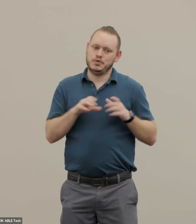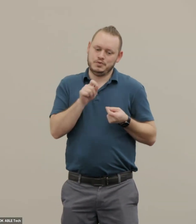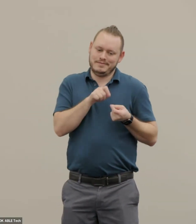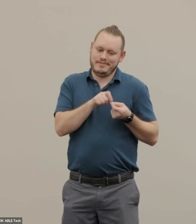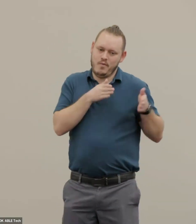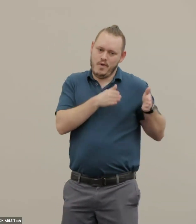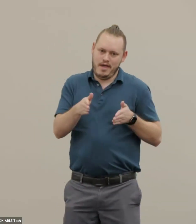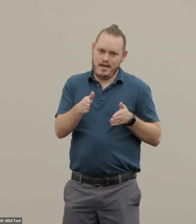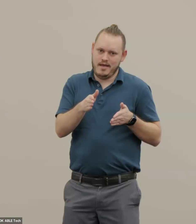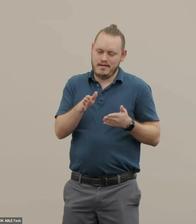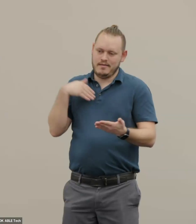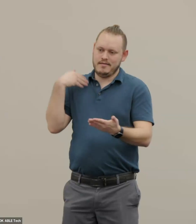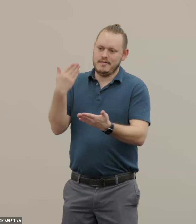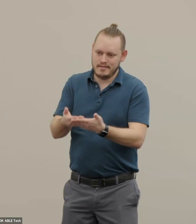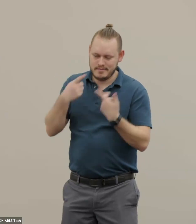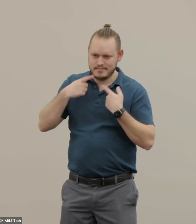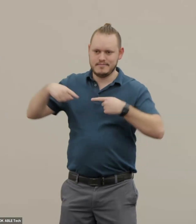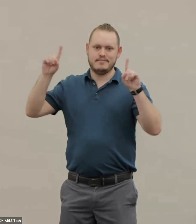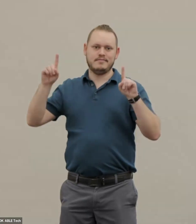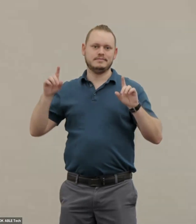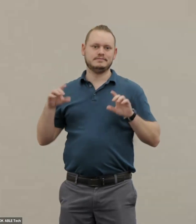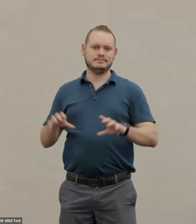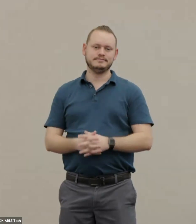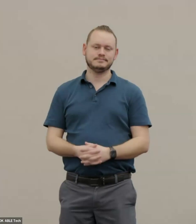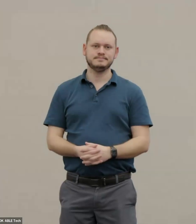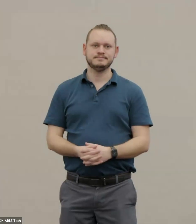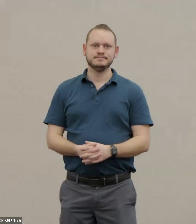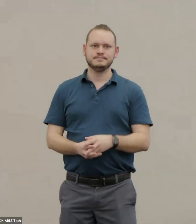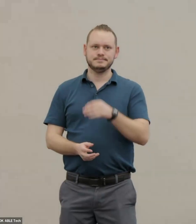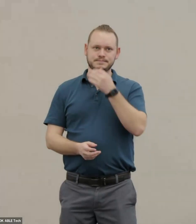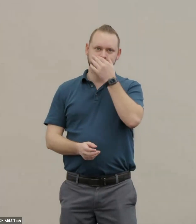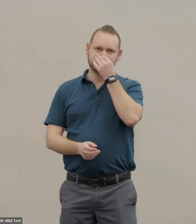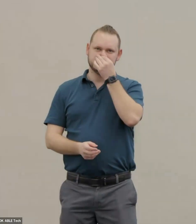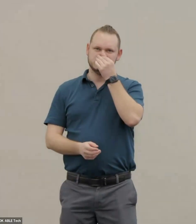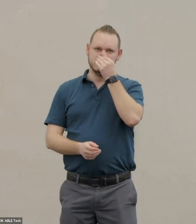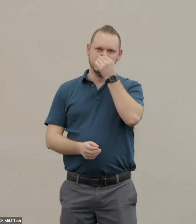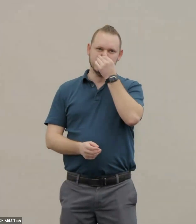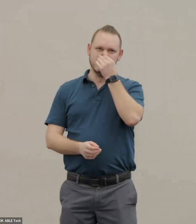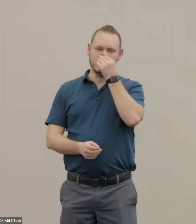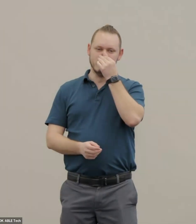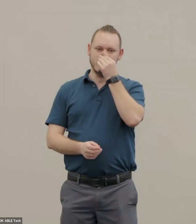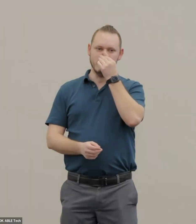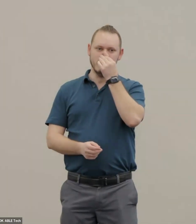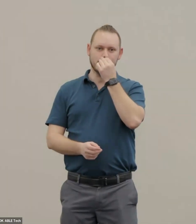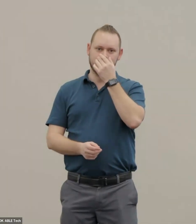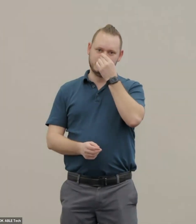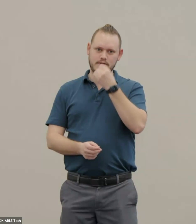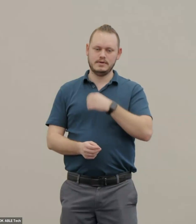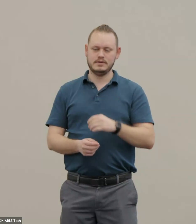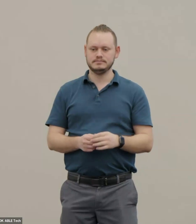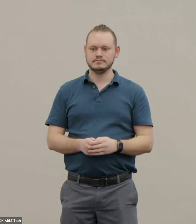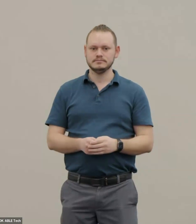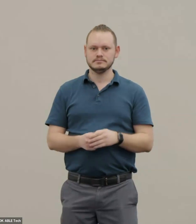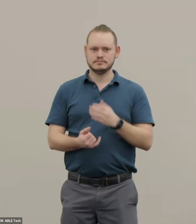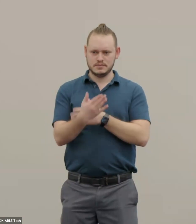certain way to achieve success, okay? So, when Adam asked me to